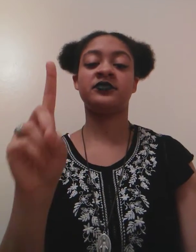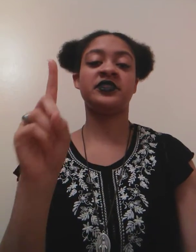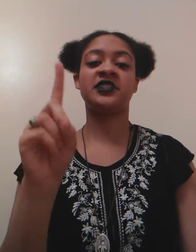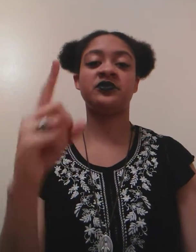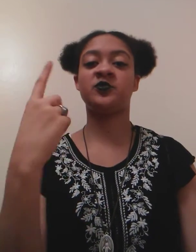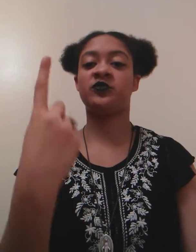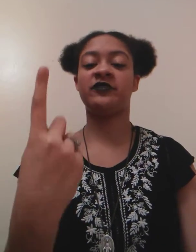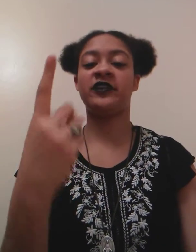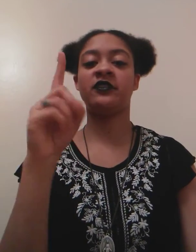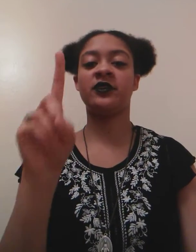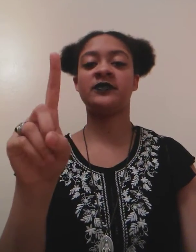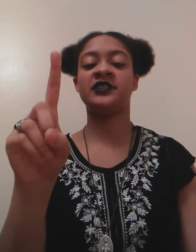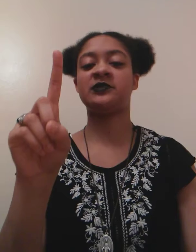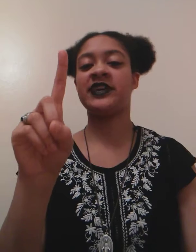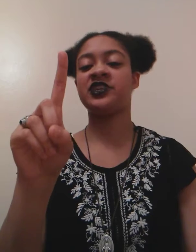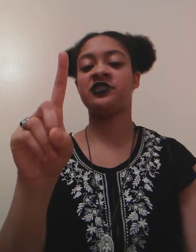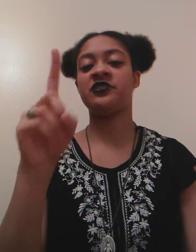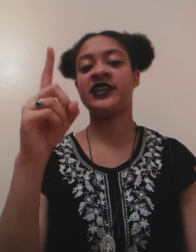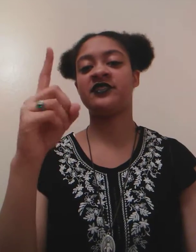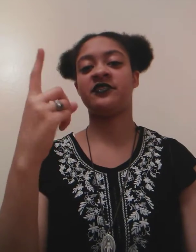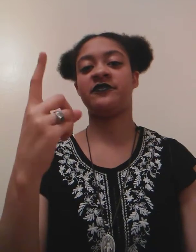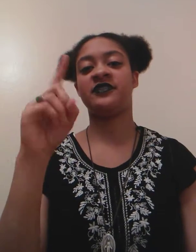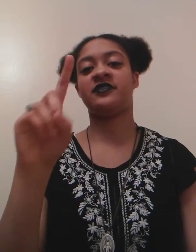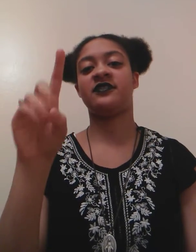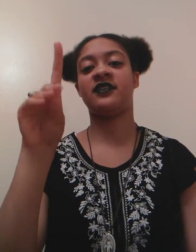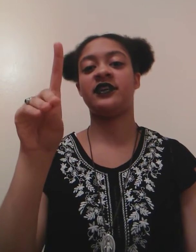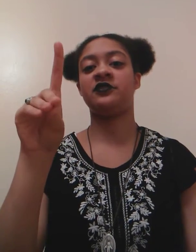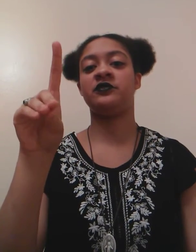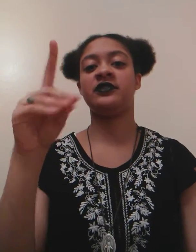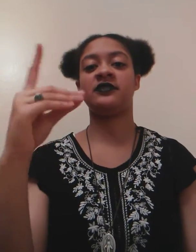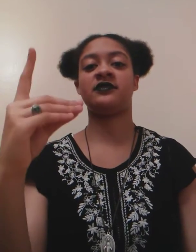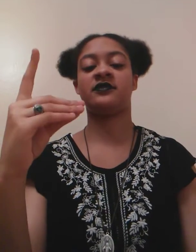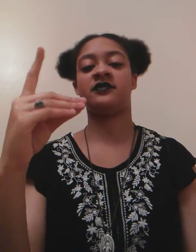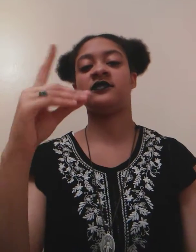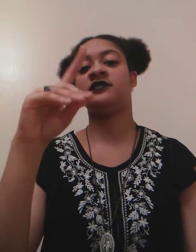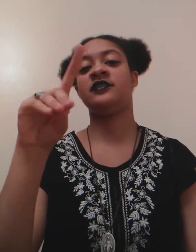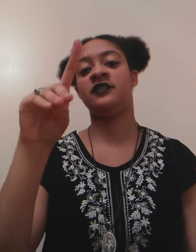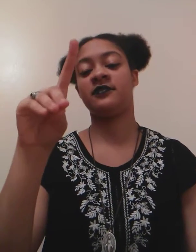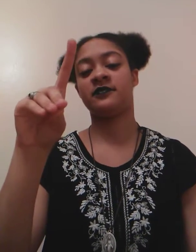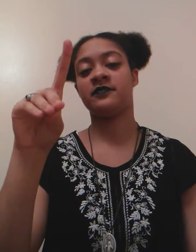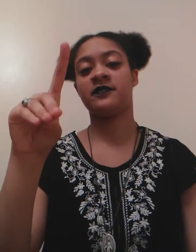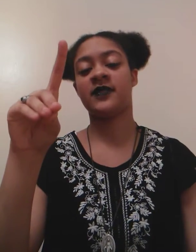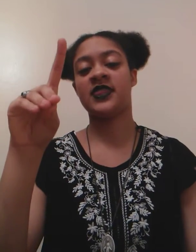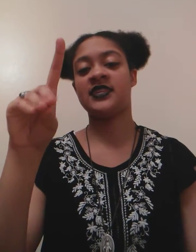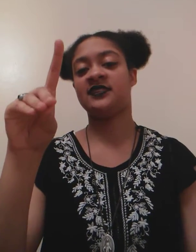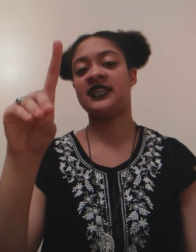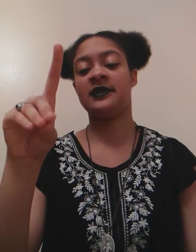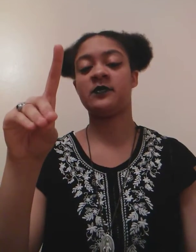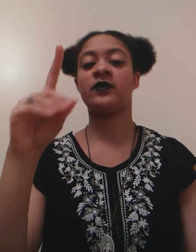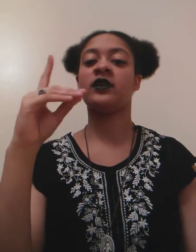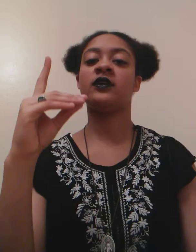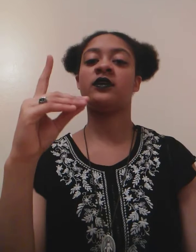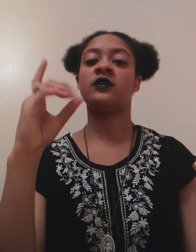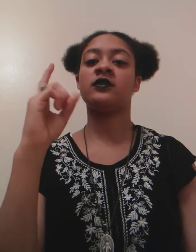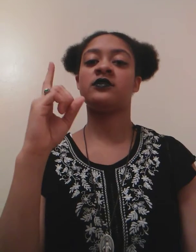Pretty simple, just put one finger up and just make sure your hand is in a fist and it's not like you're doing this, because this is D. This is D. So